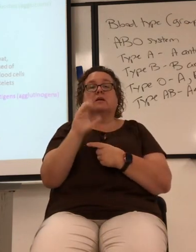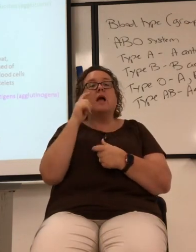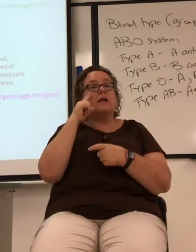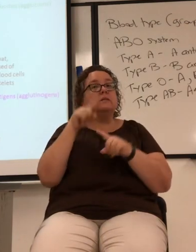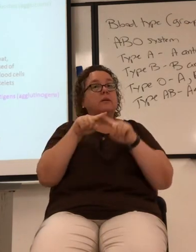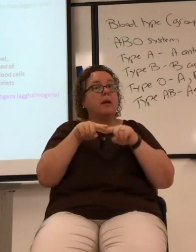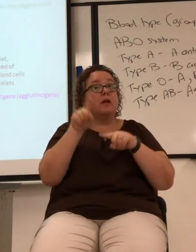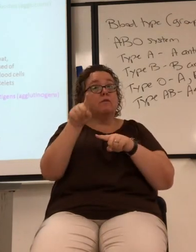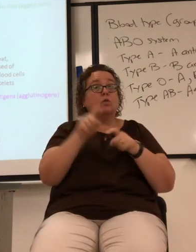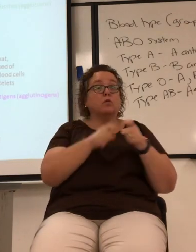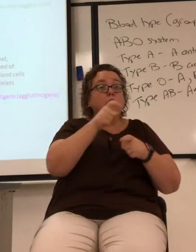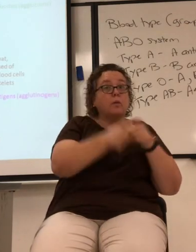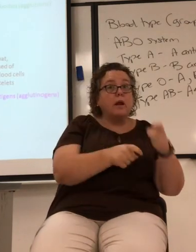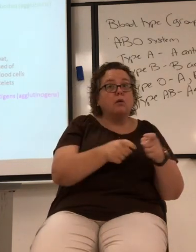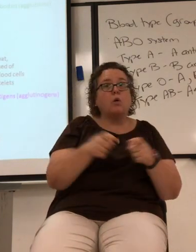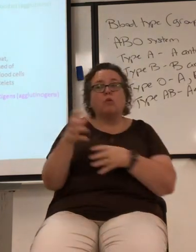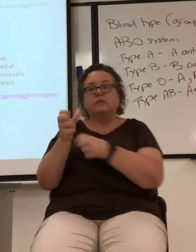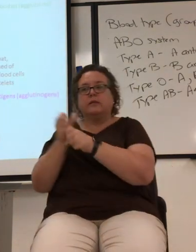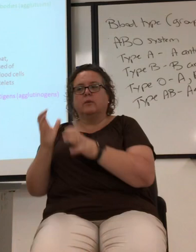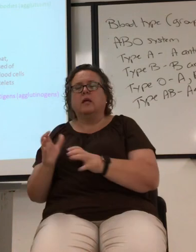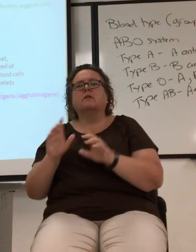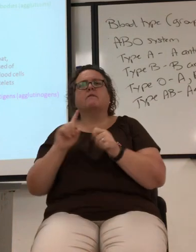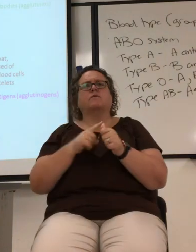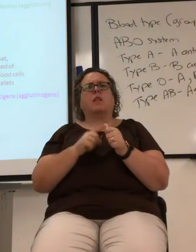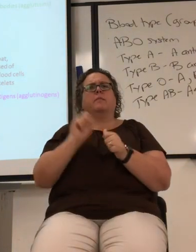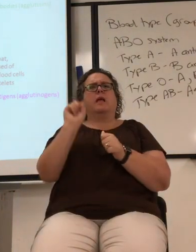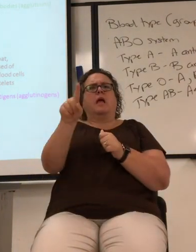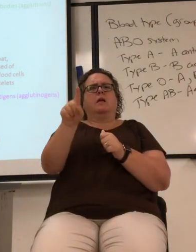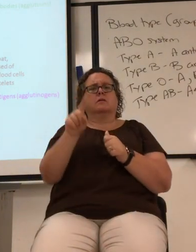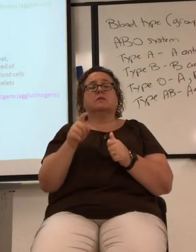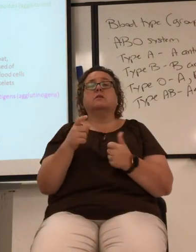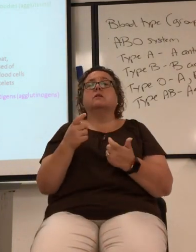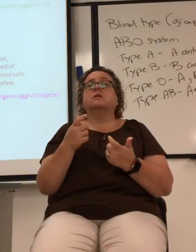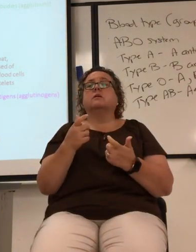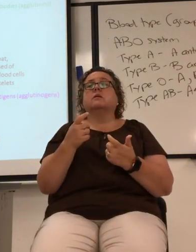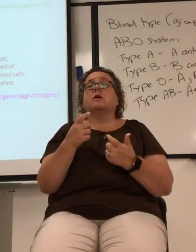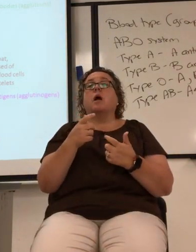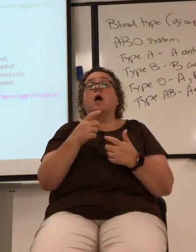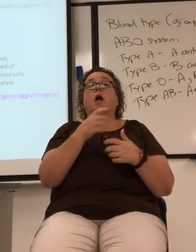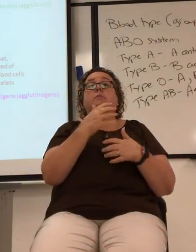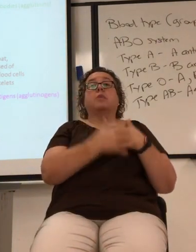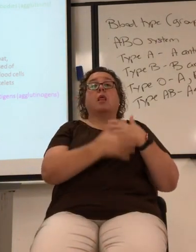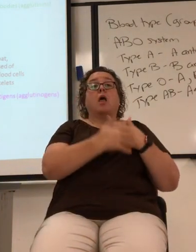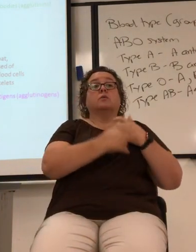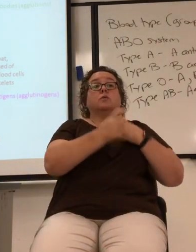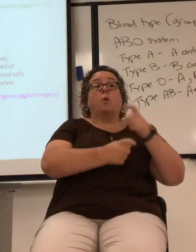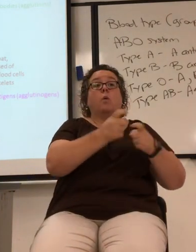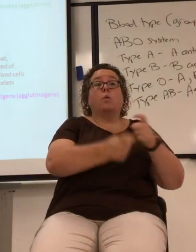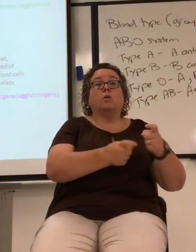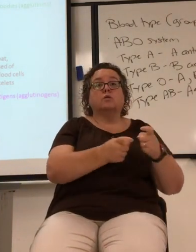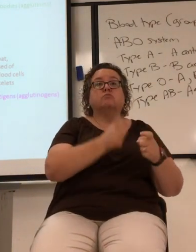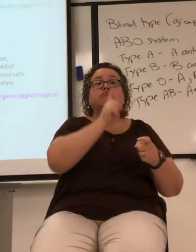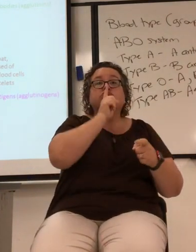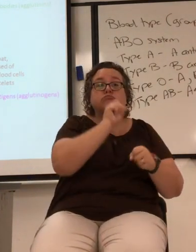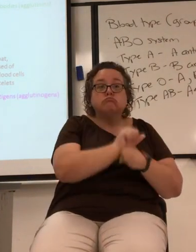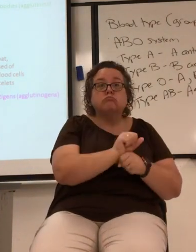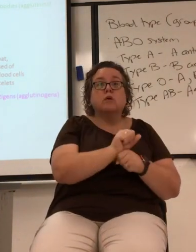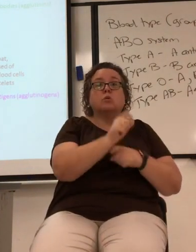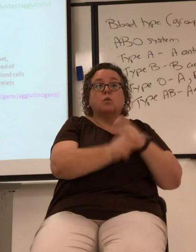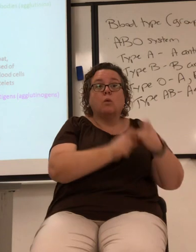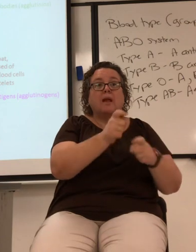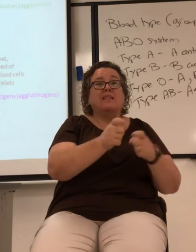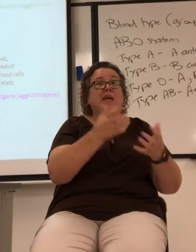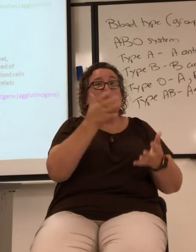the recipient, here, let me ask the question here. What do blood donors really donate that might be a